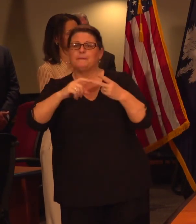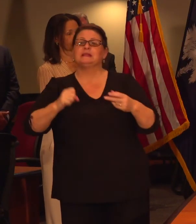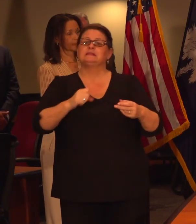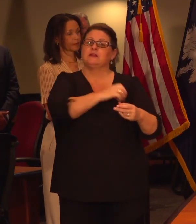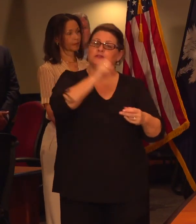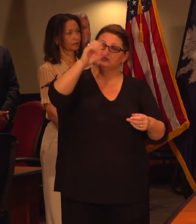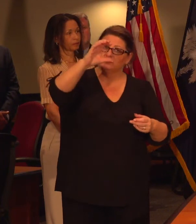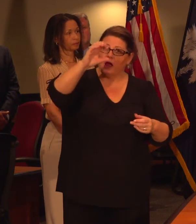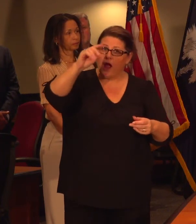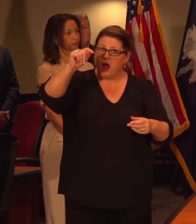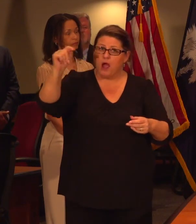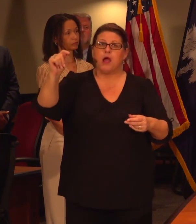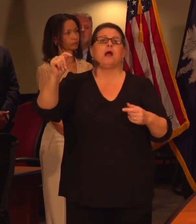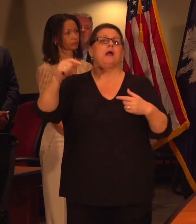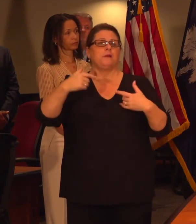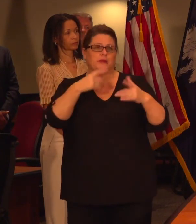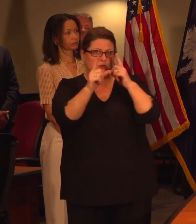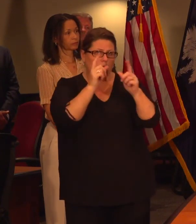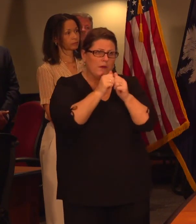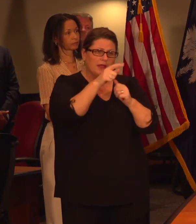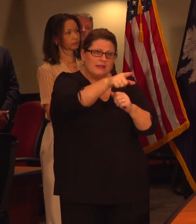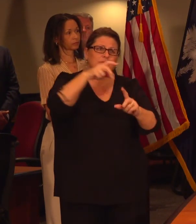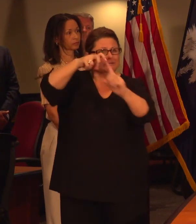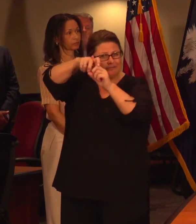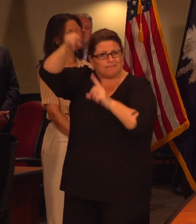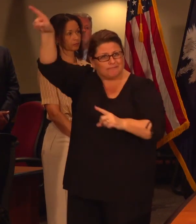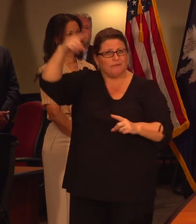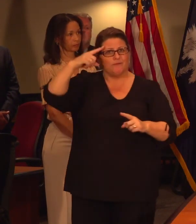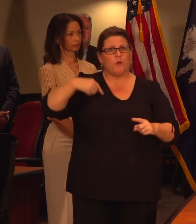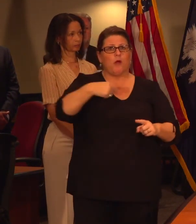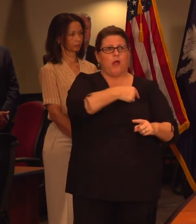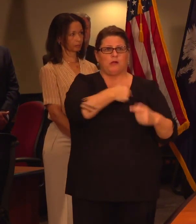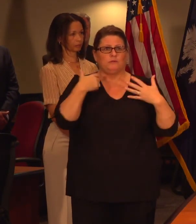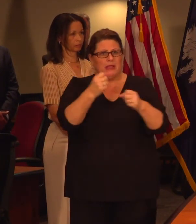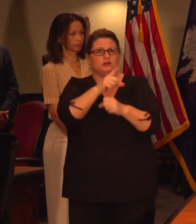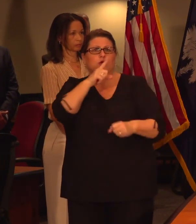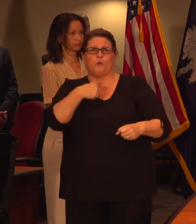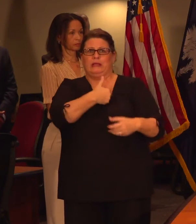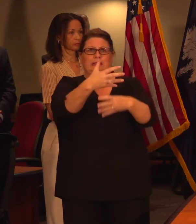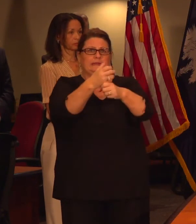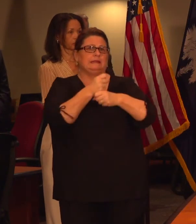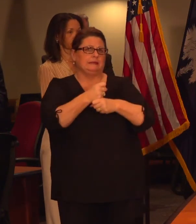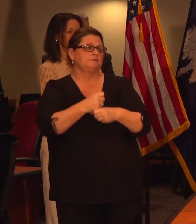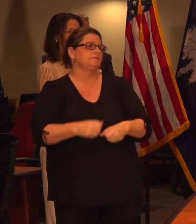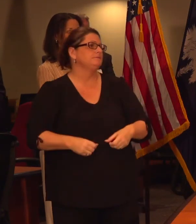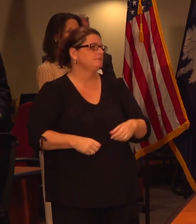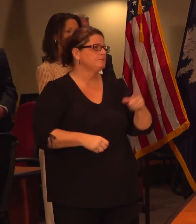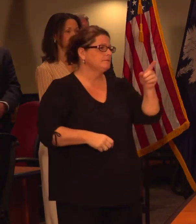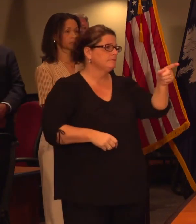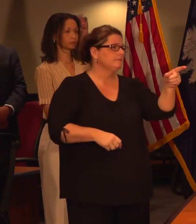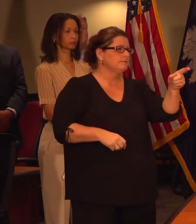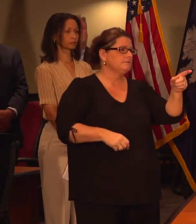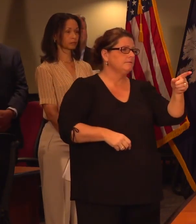that anything that is available, we will get. Dr. Osmond? Yes, right here. Hold